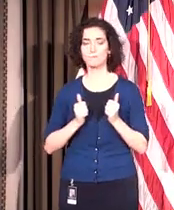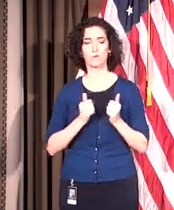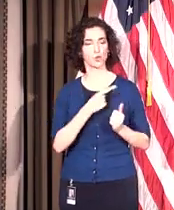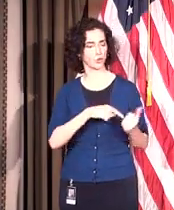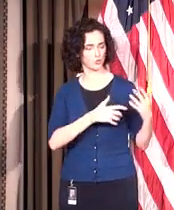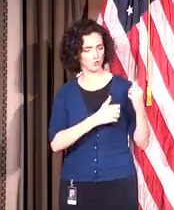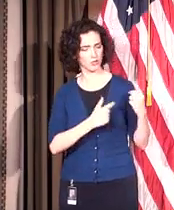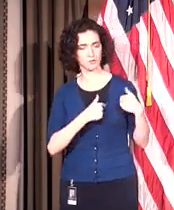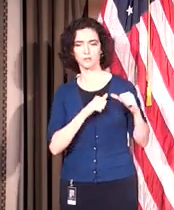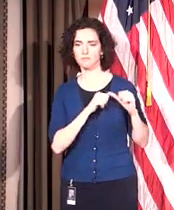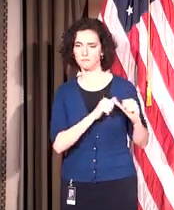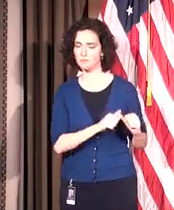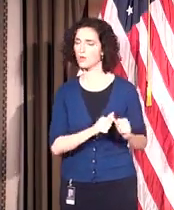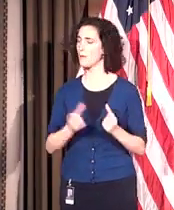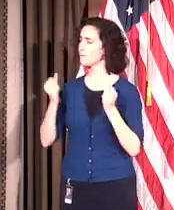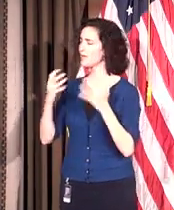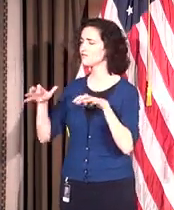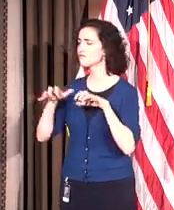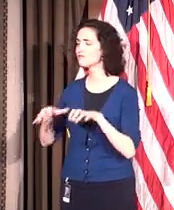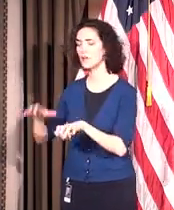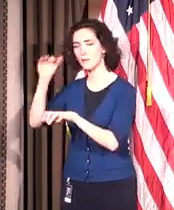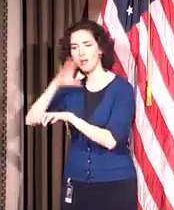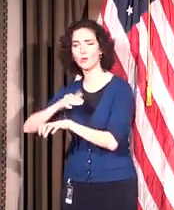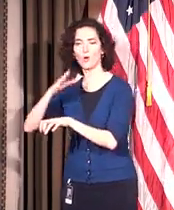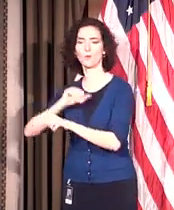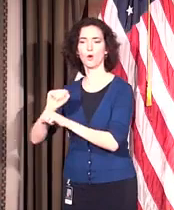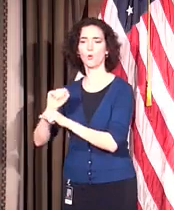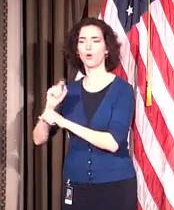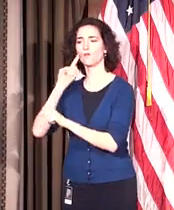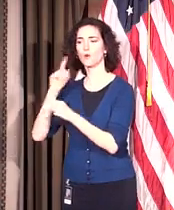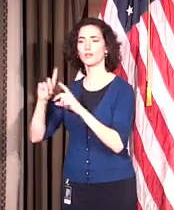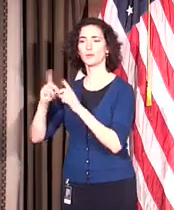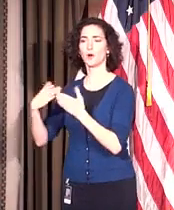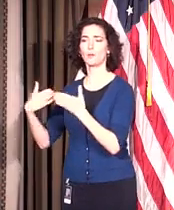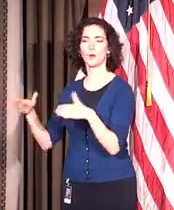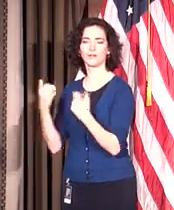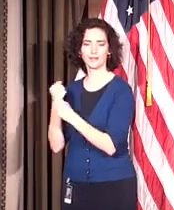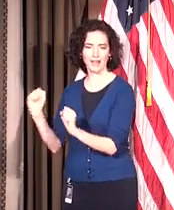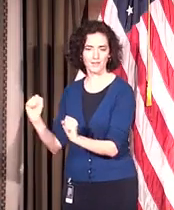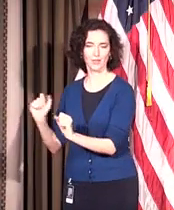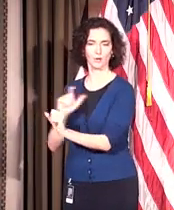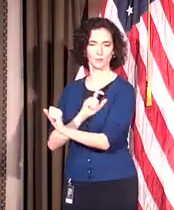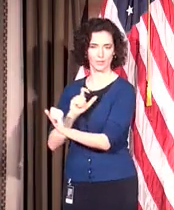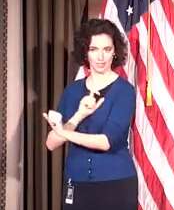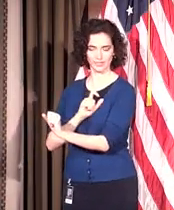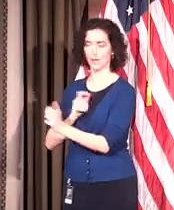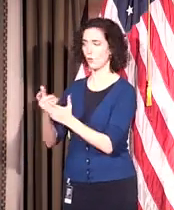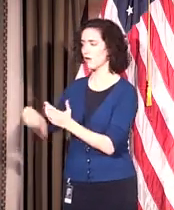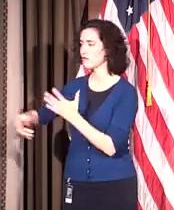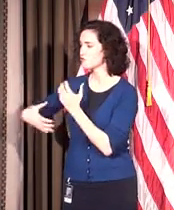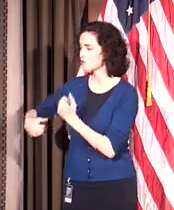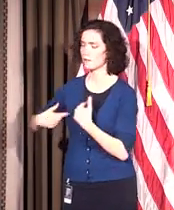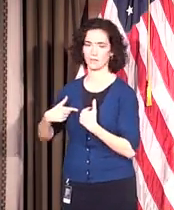and women of the Department of Public Safety and State Police, as well as our citizens.